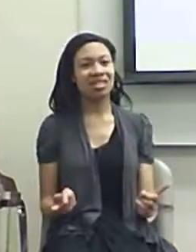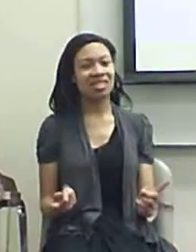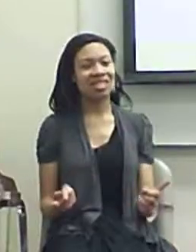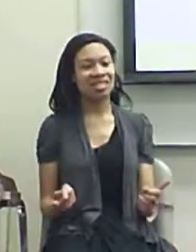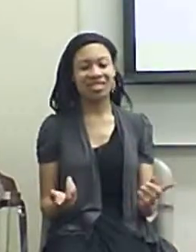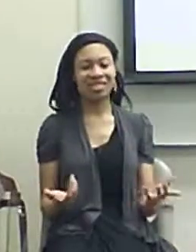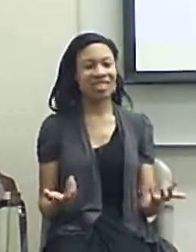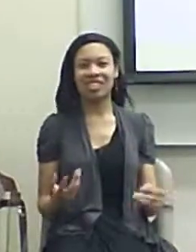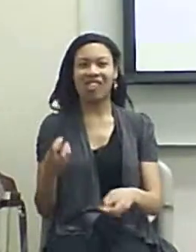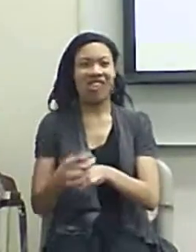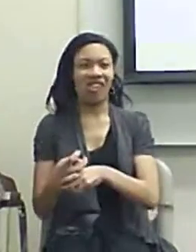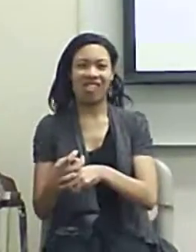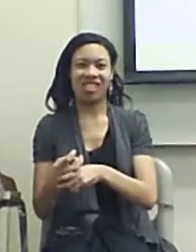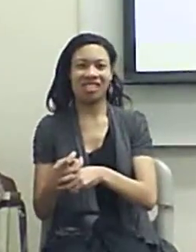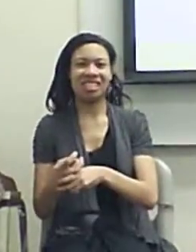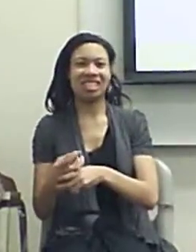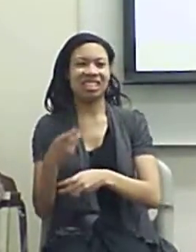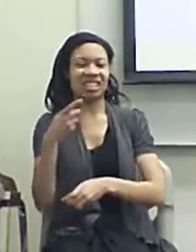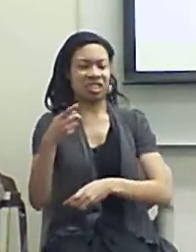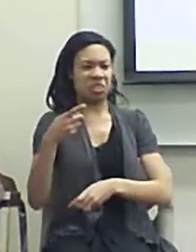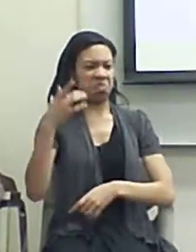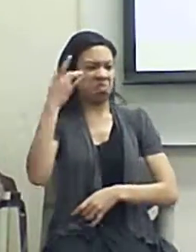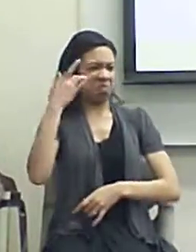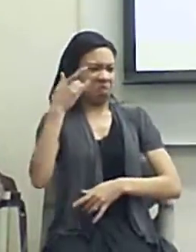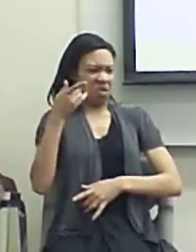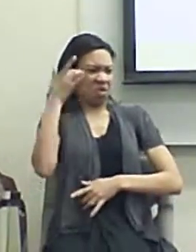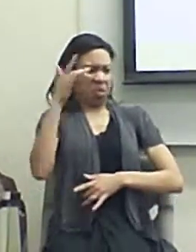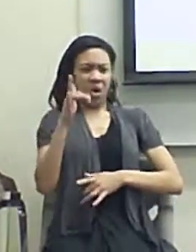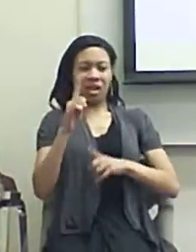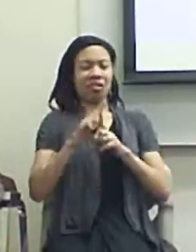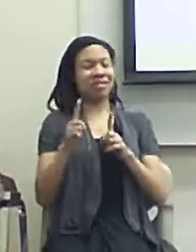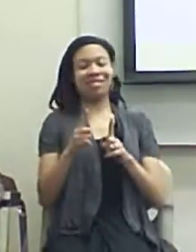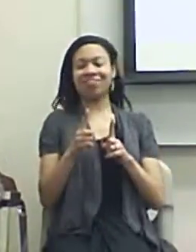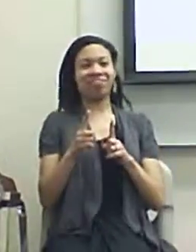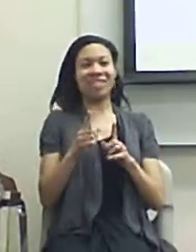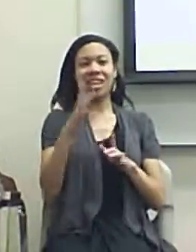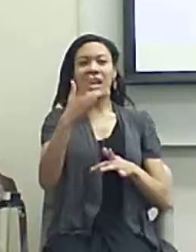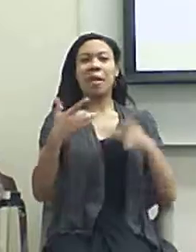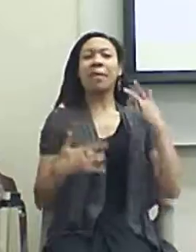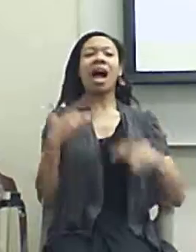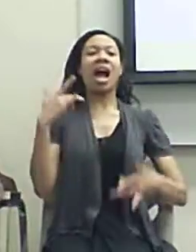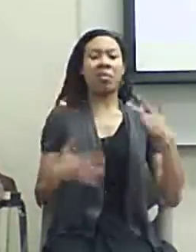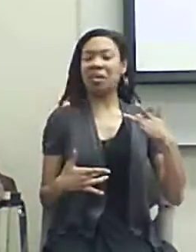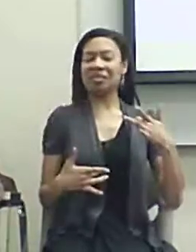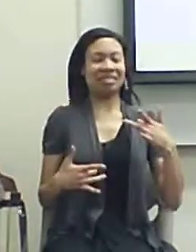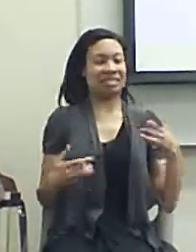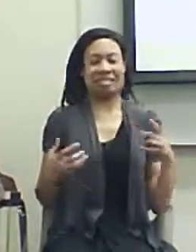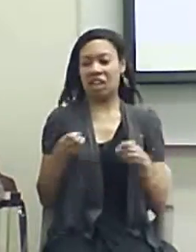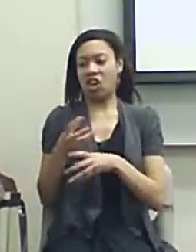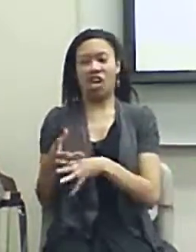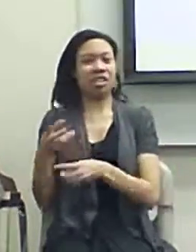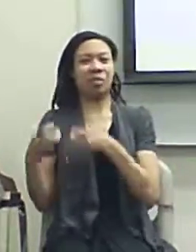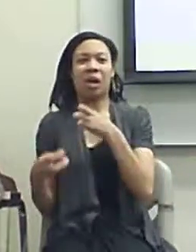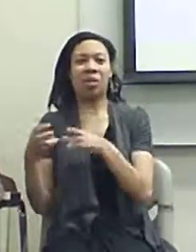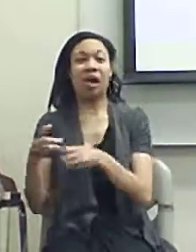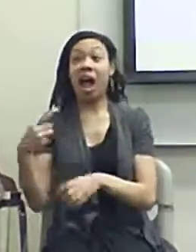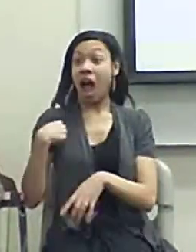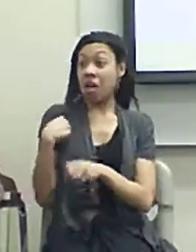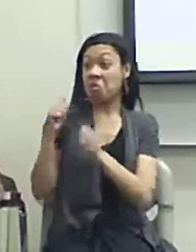awesome. She'll get just to that point where she's good enough, where she'll get like a DVR counselor, and we'll get a coach,